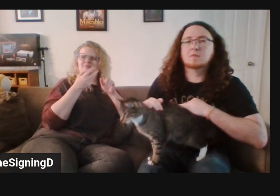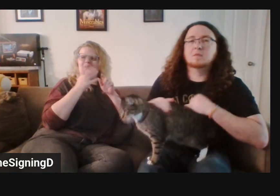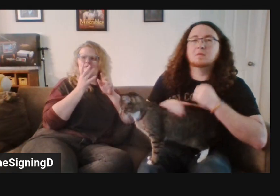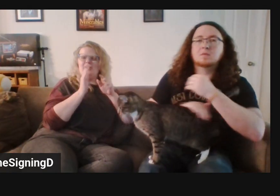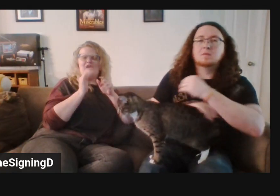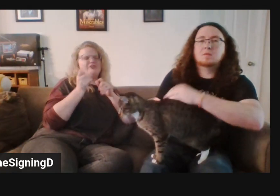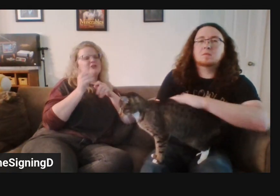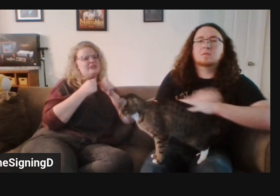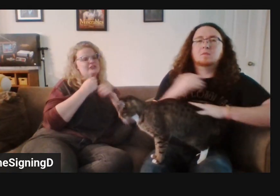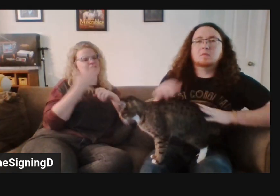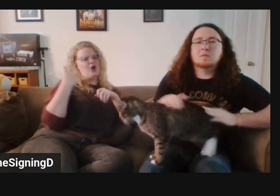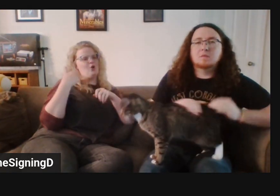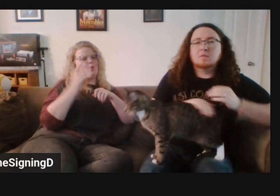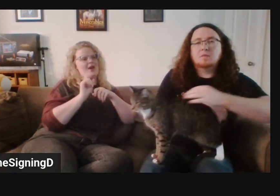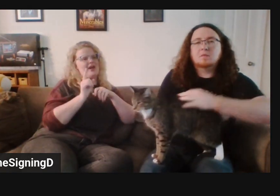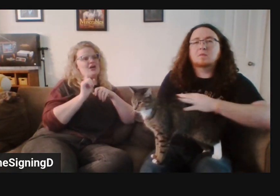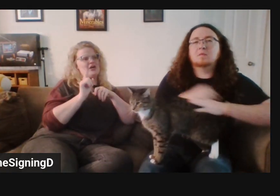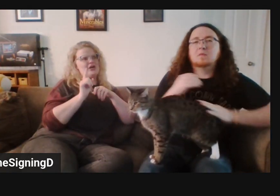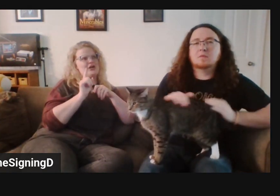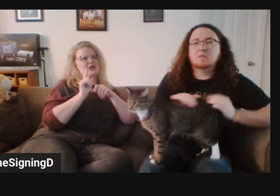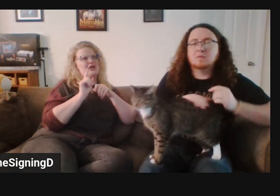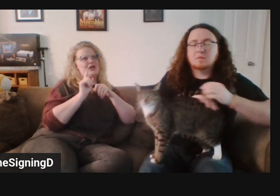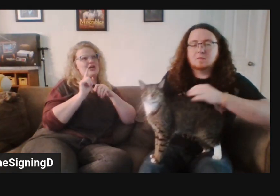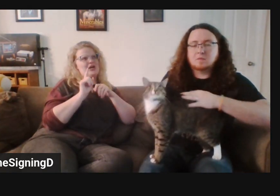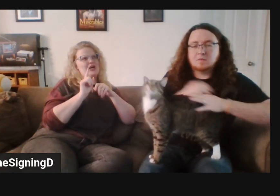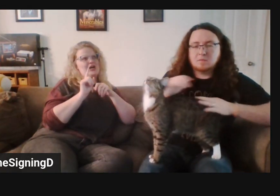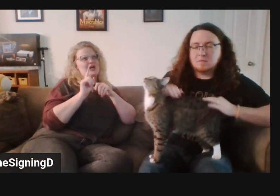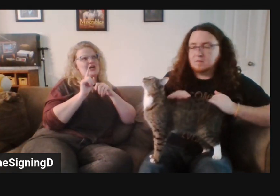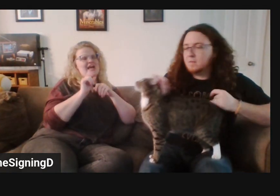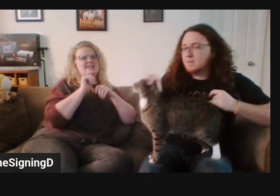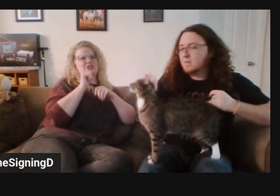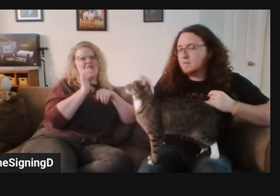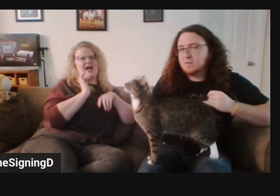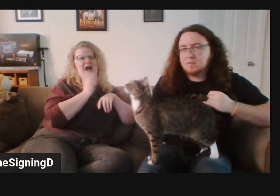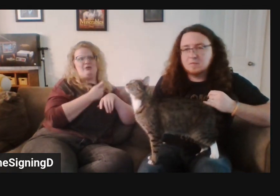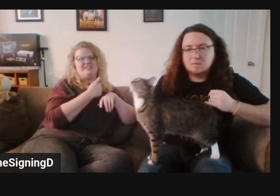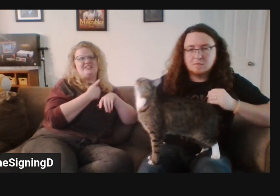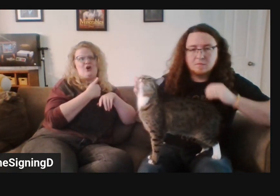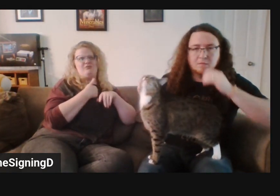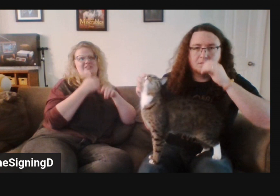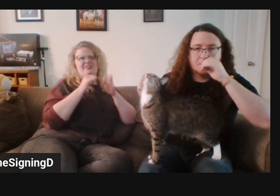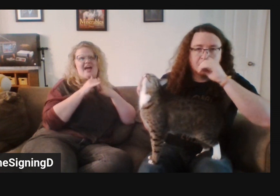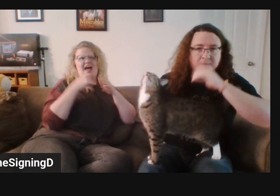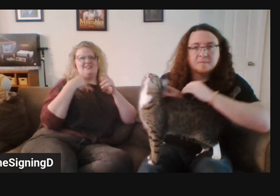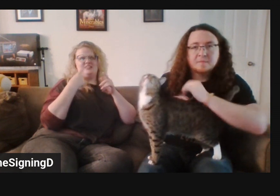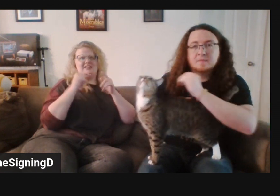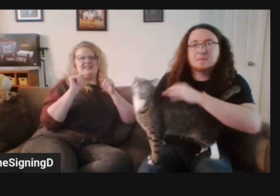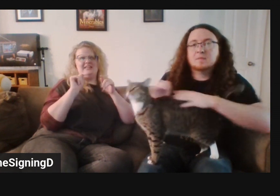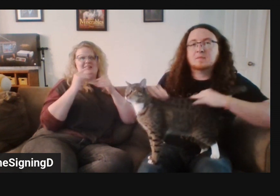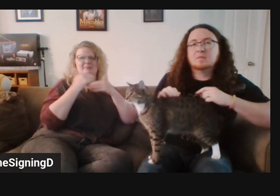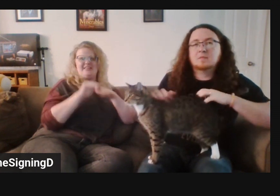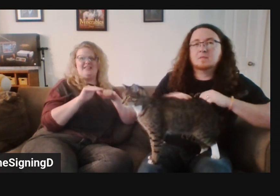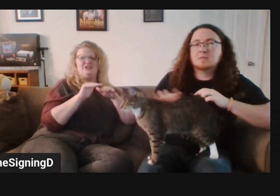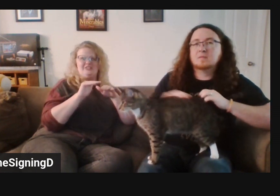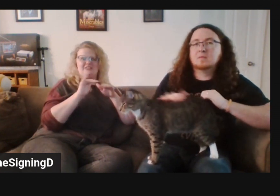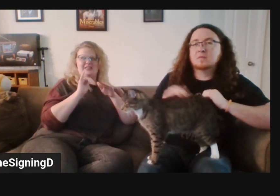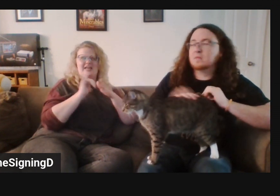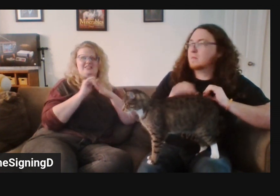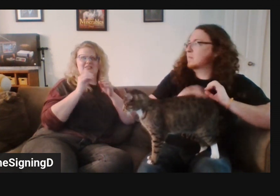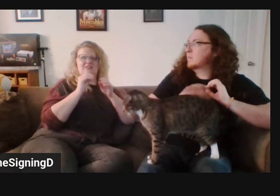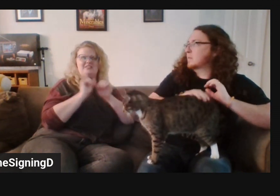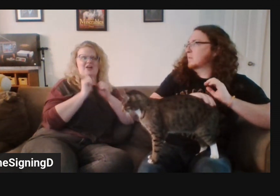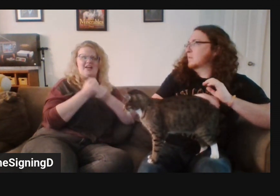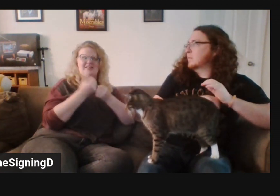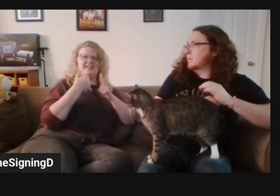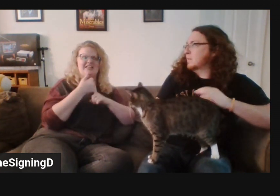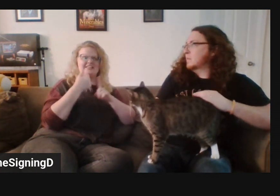me a few years ago where it's not our adults that has the limitations.